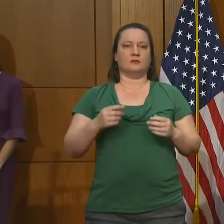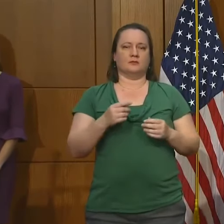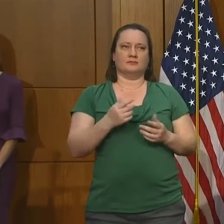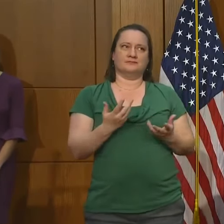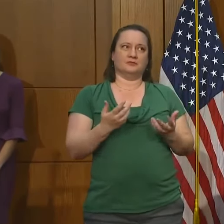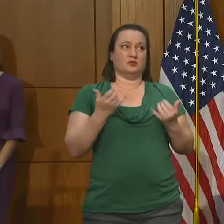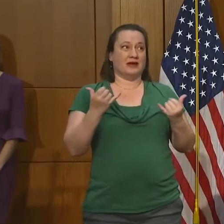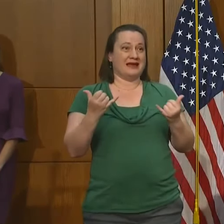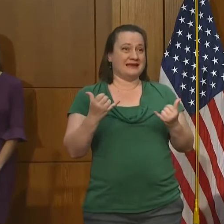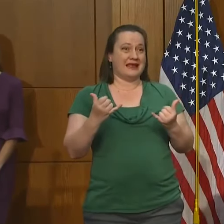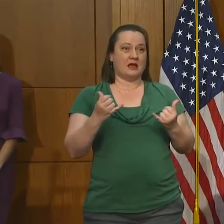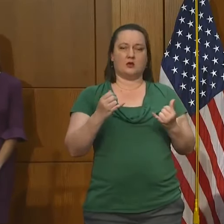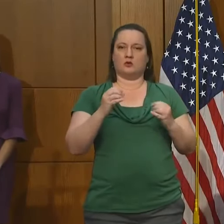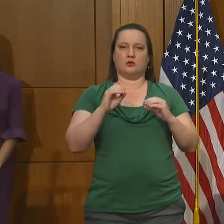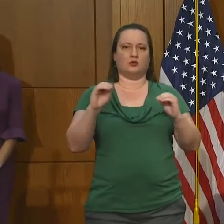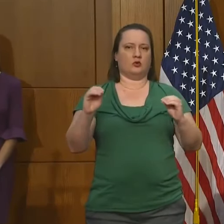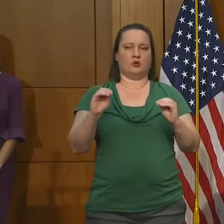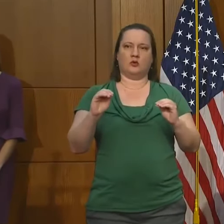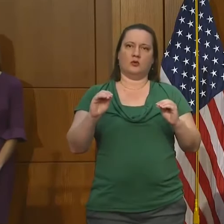or